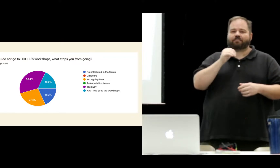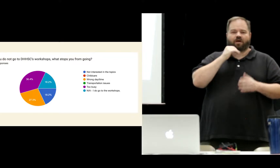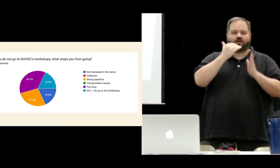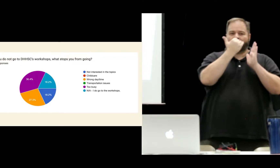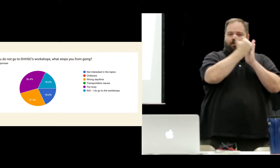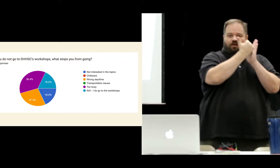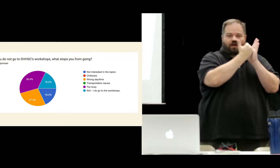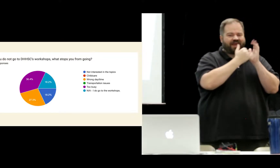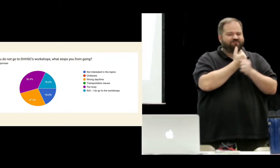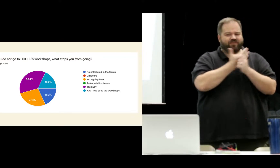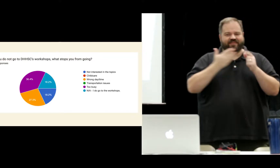going?